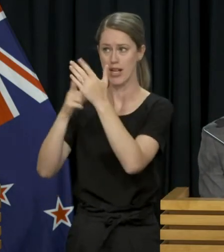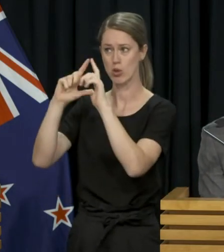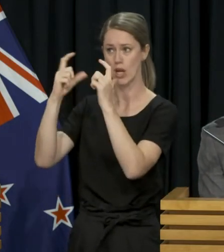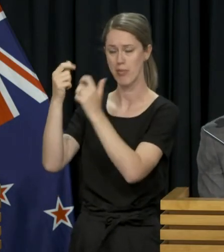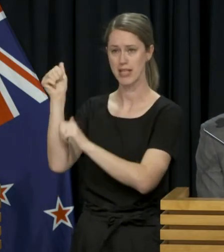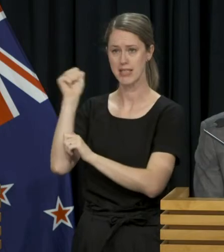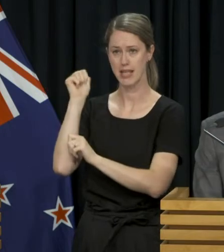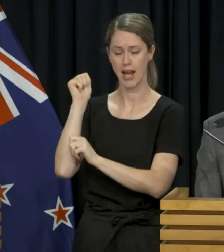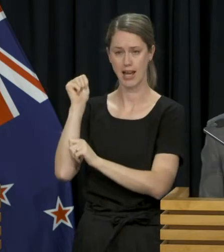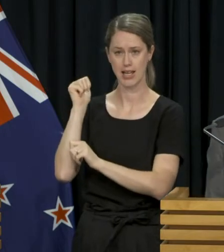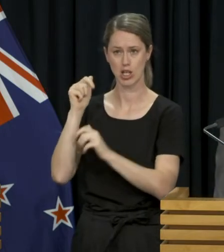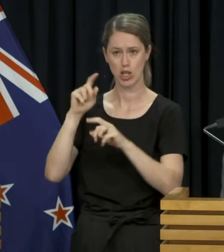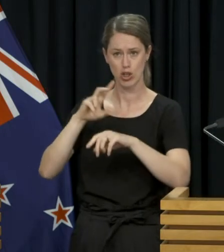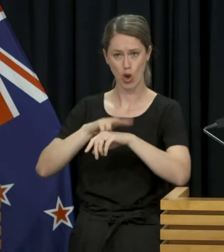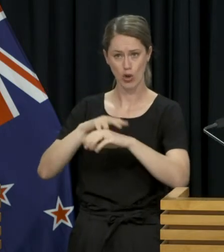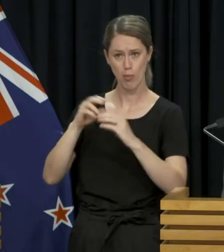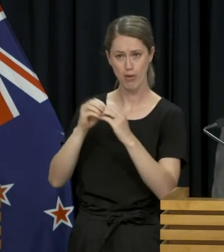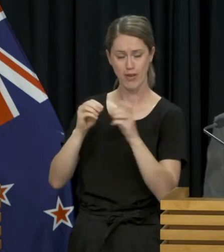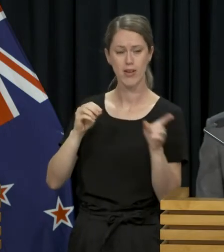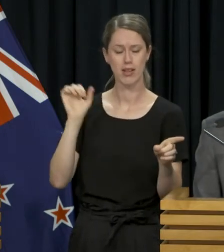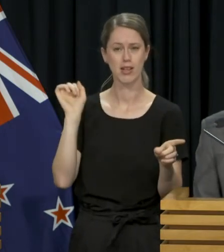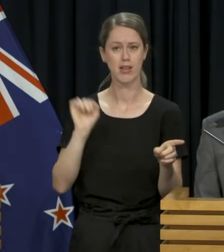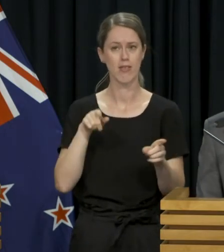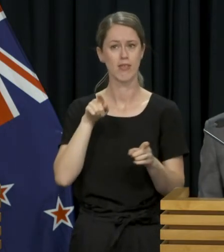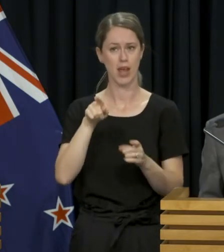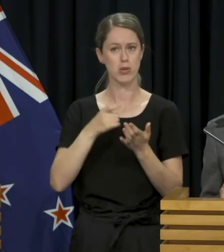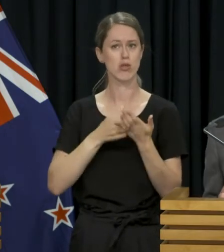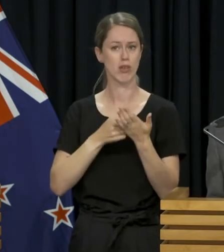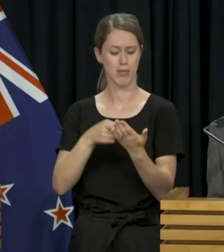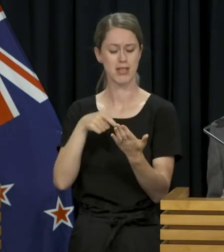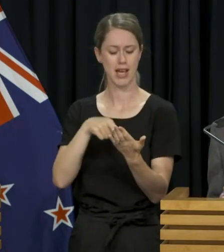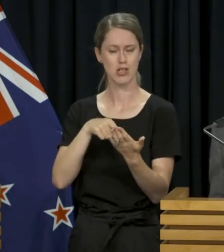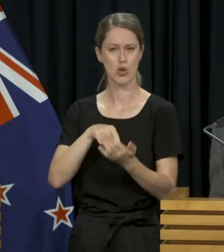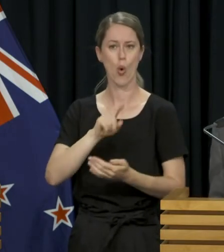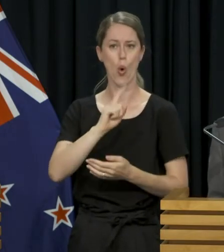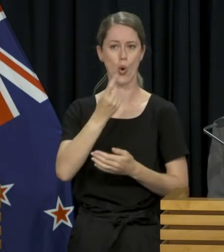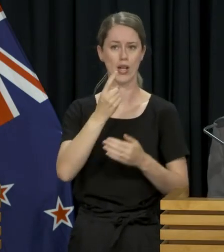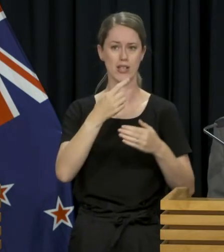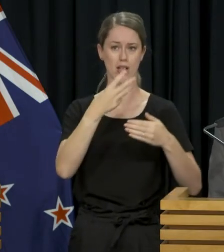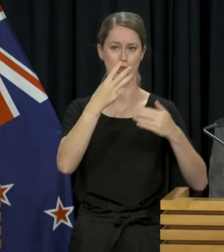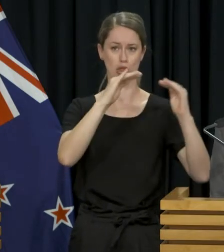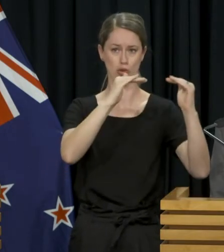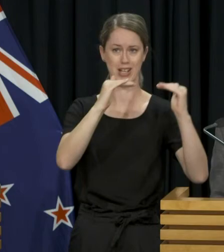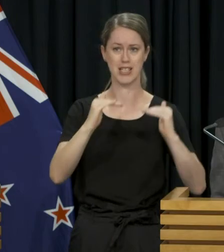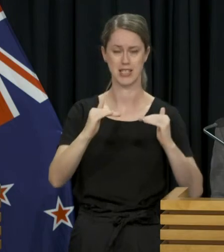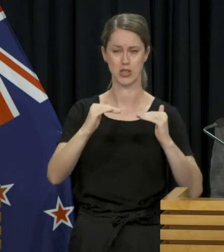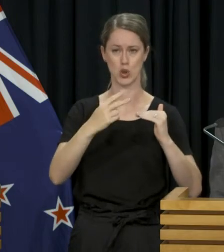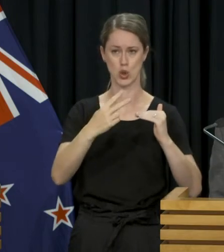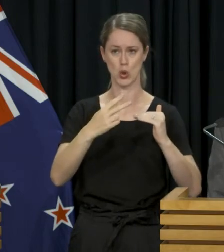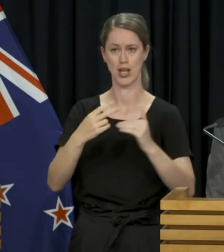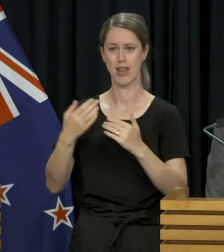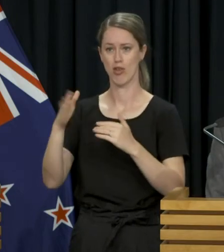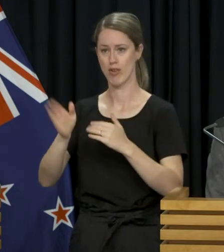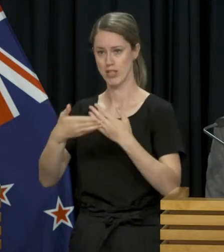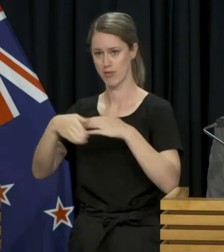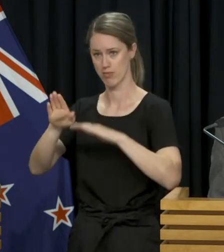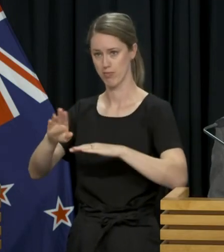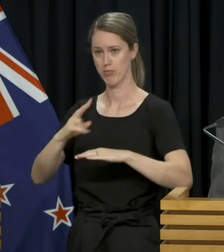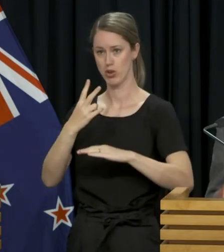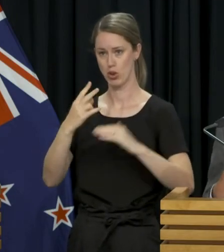yesterday? Yes, that was the recommendation of Auckland from level 3 to 2 and the rest of the country from 2 to